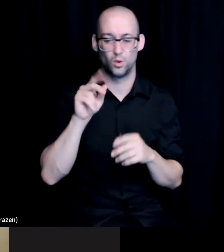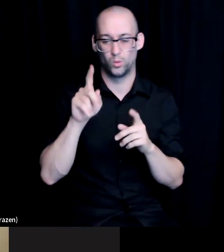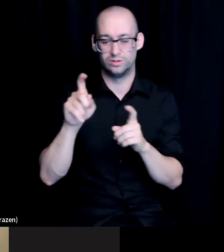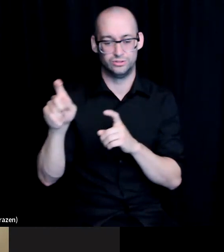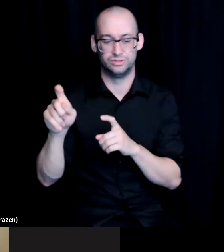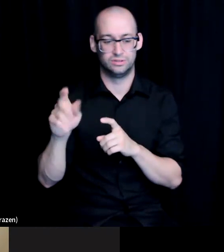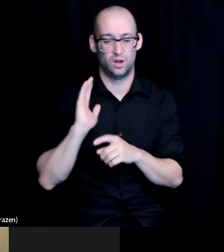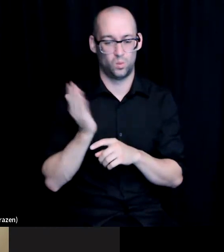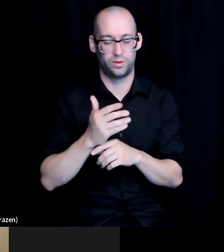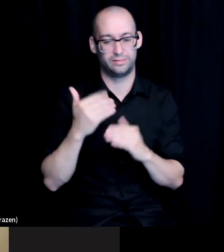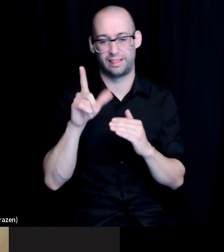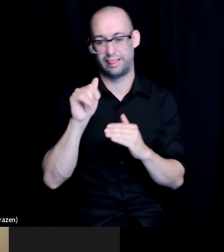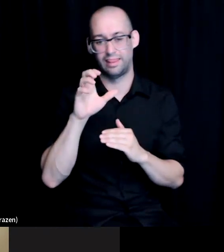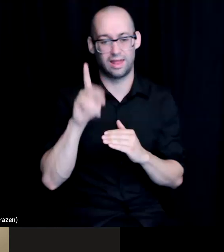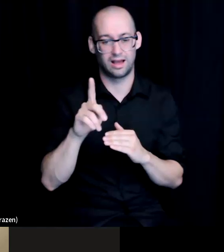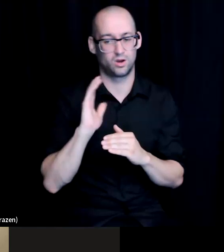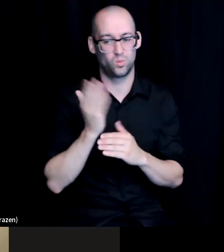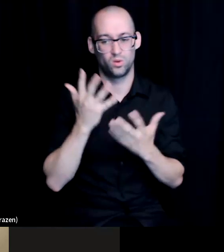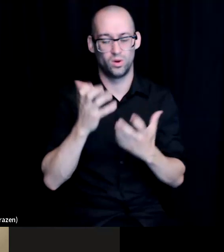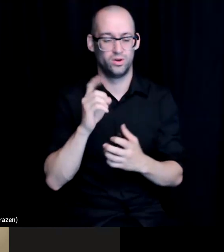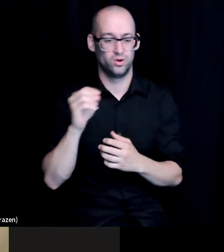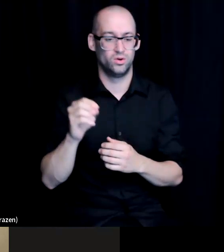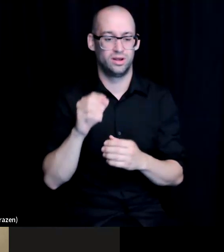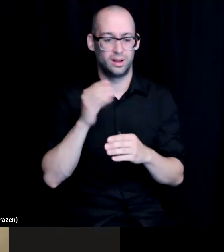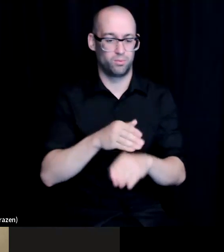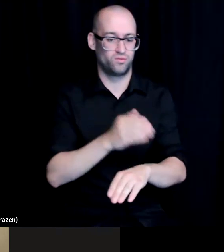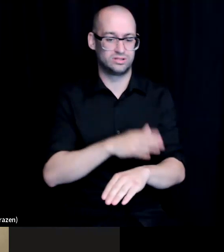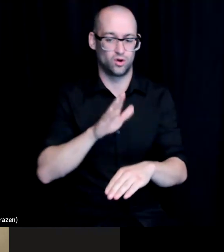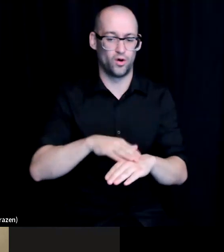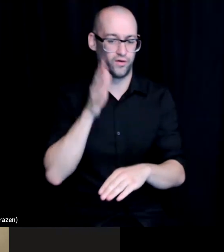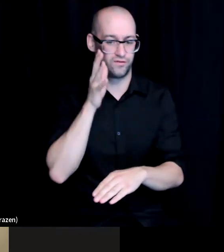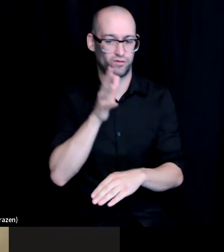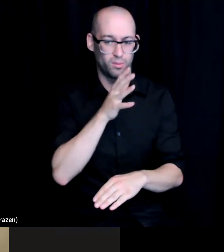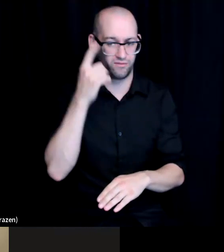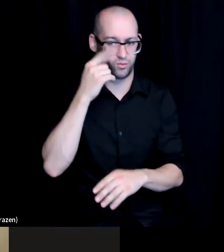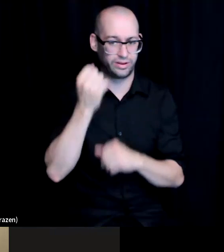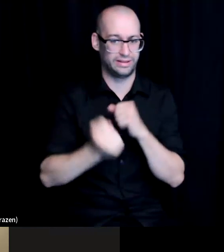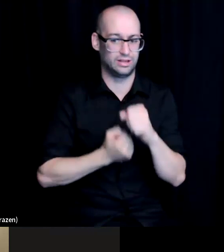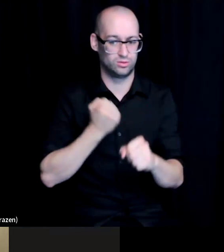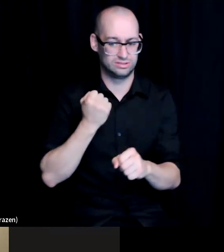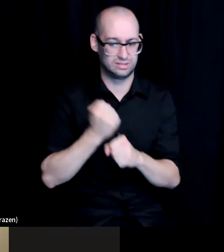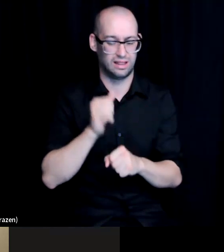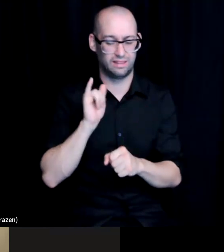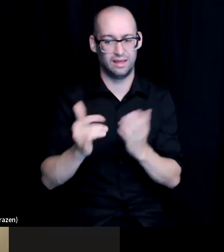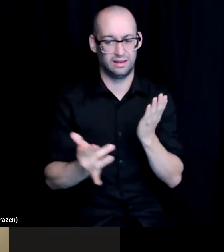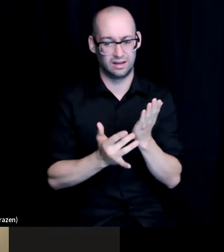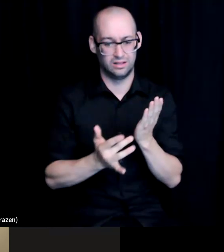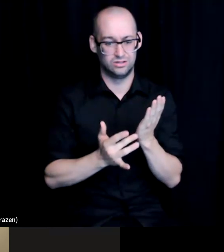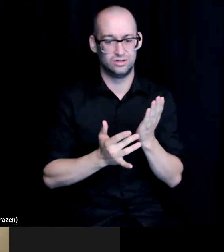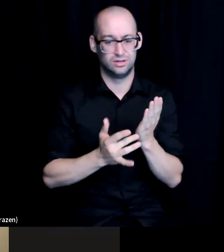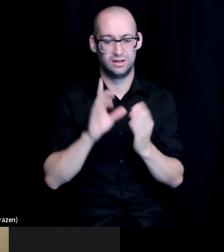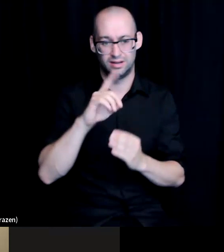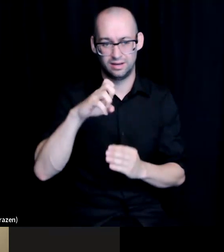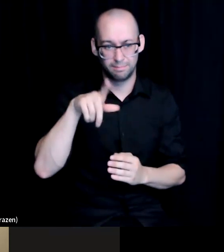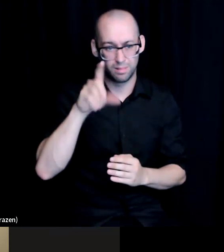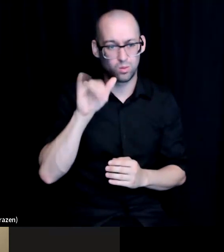been lacking. We have wanted to do improvements on farm for years. And the technology is, okay, you can go deploy cell phones